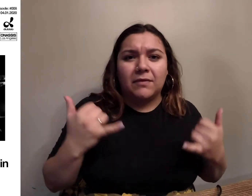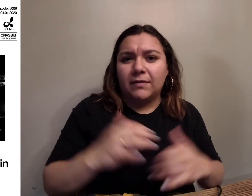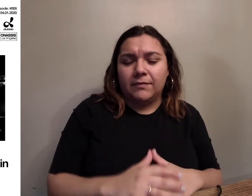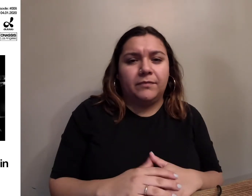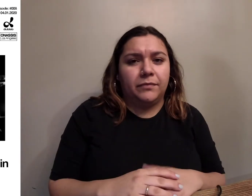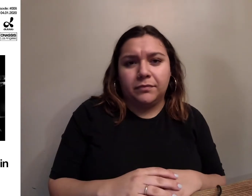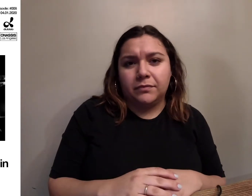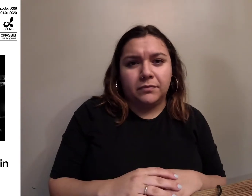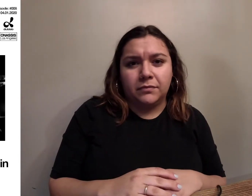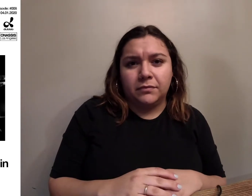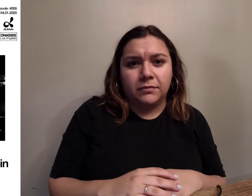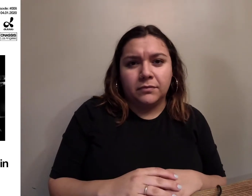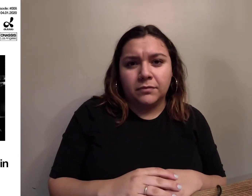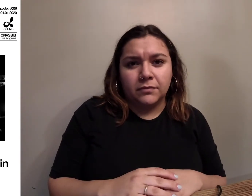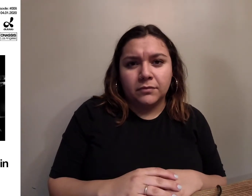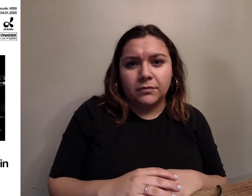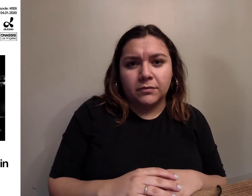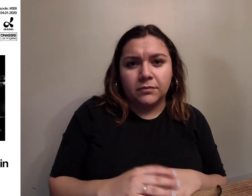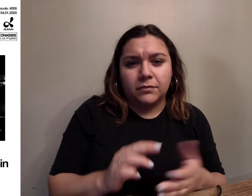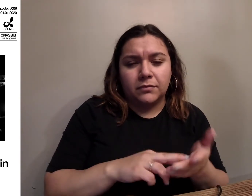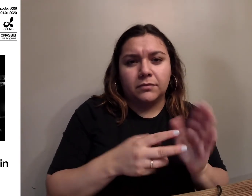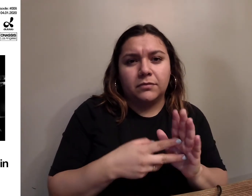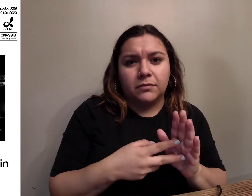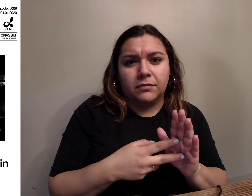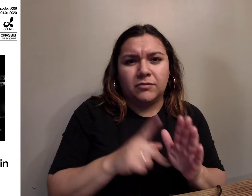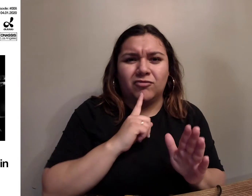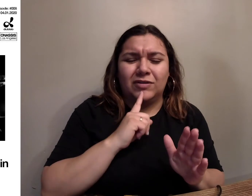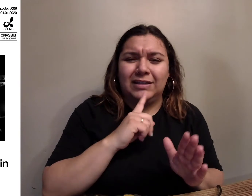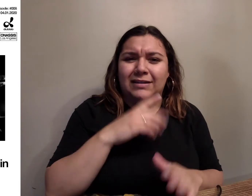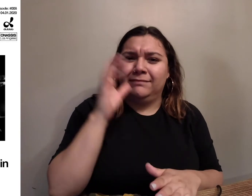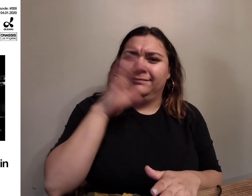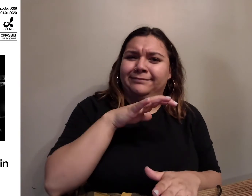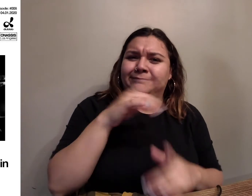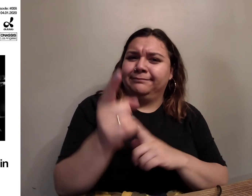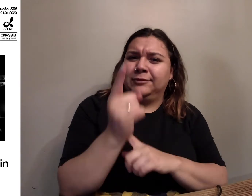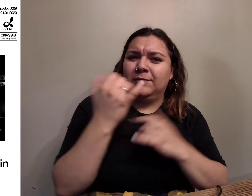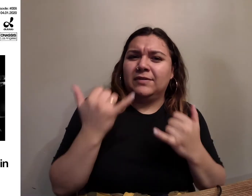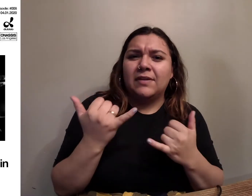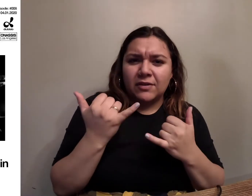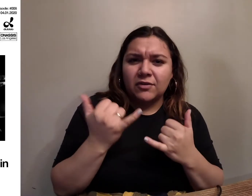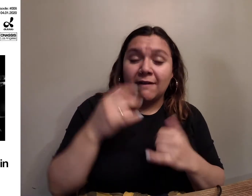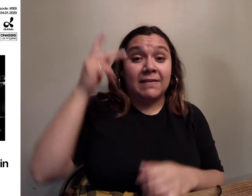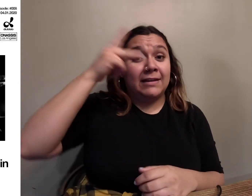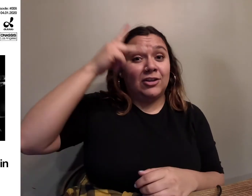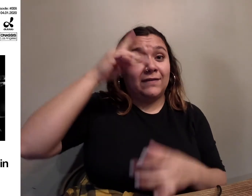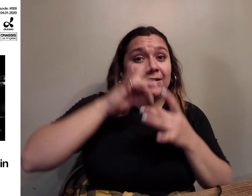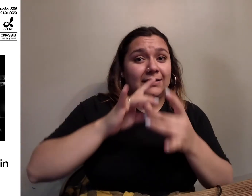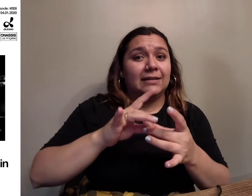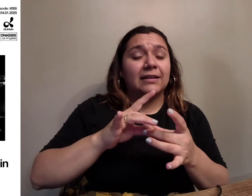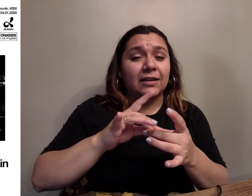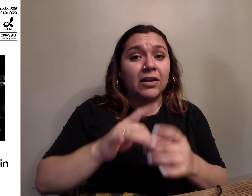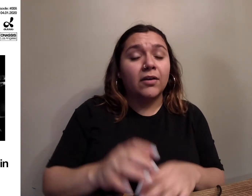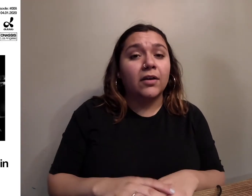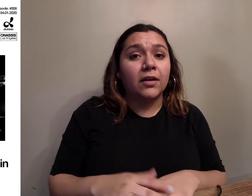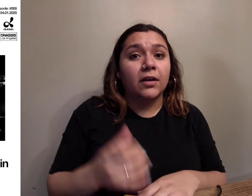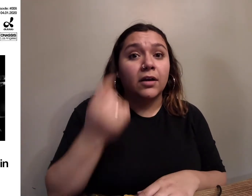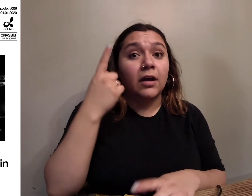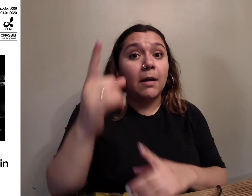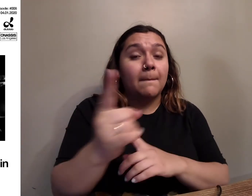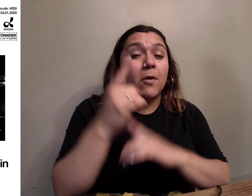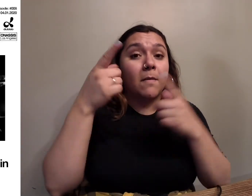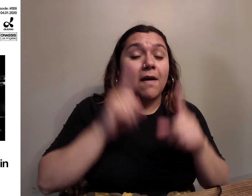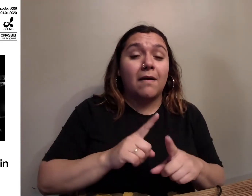So it's actually a quite peculiar moment, philosophically, to say the least. I mean, a moment